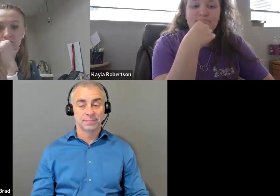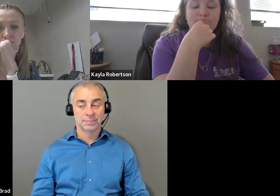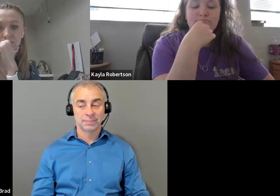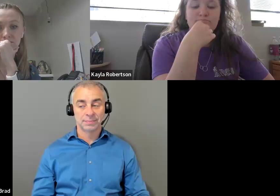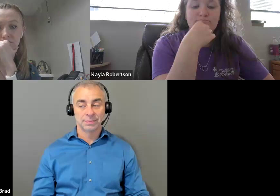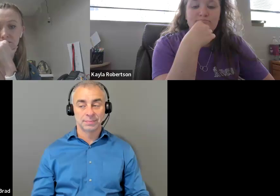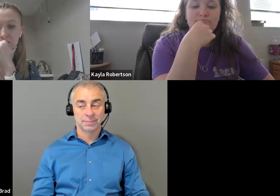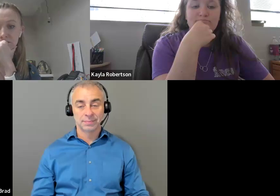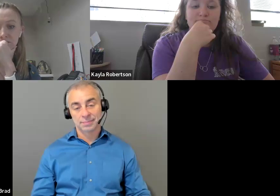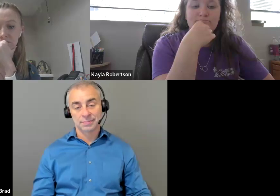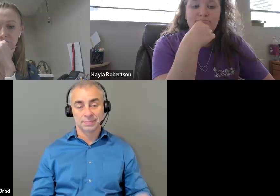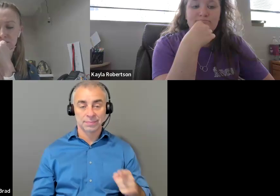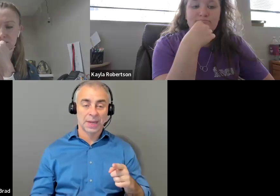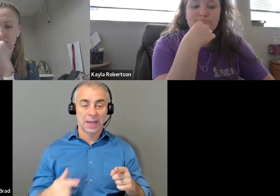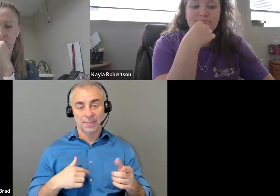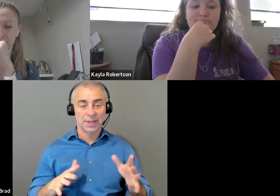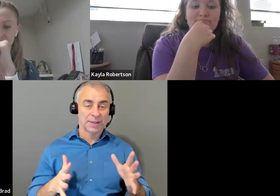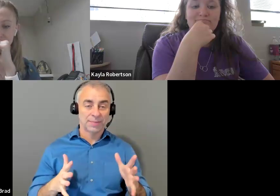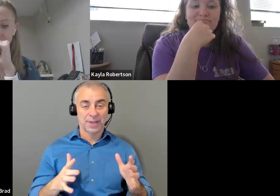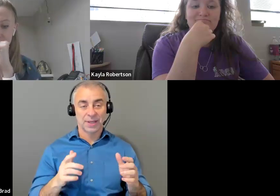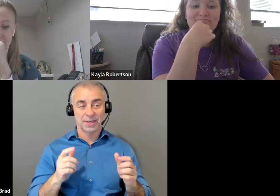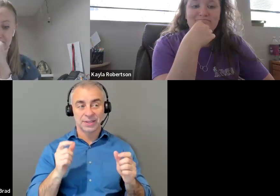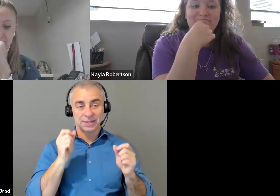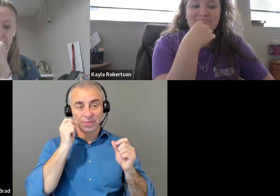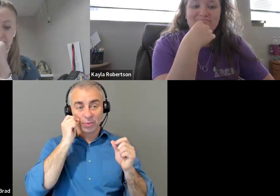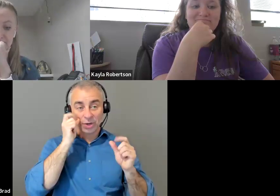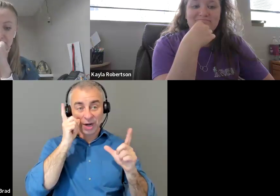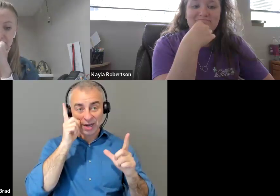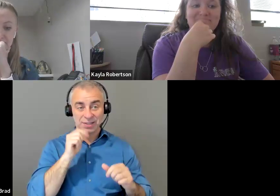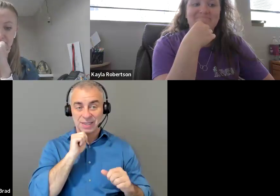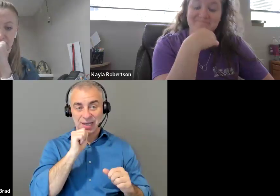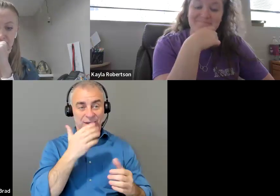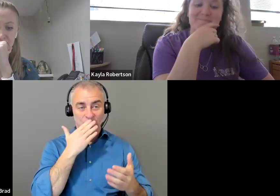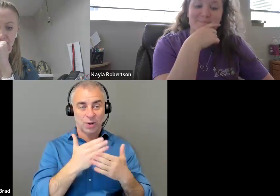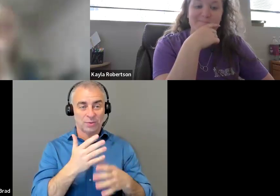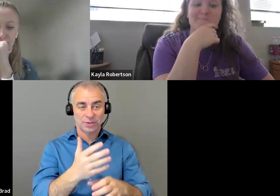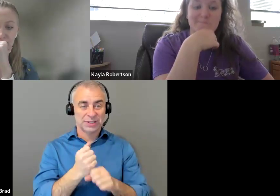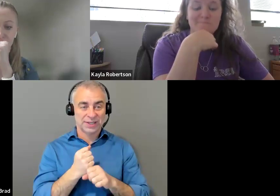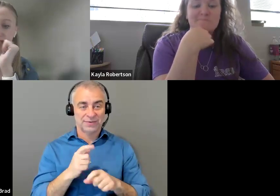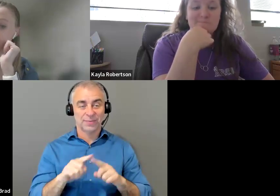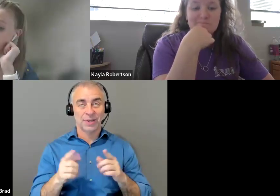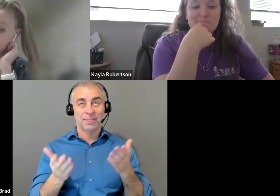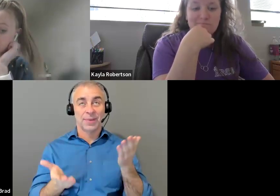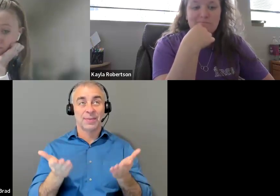I'm actually maybe surprised it was not well received, but maybe it's a